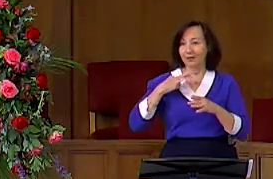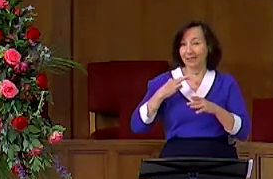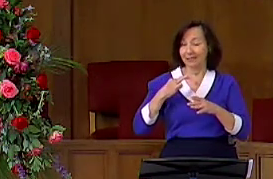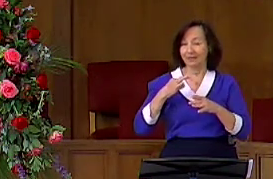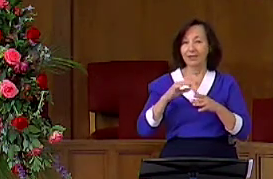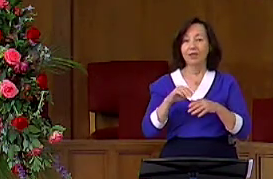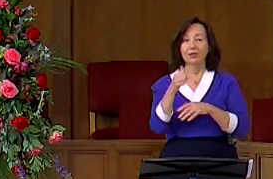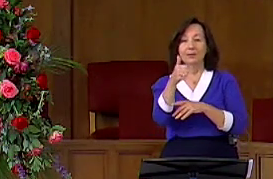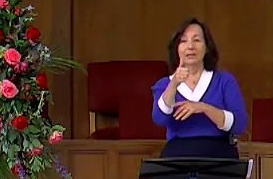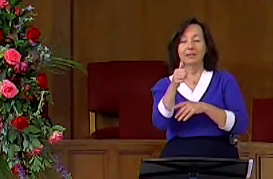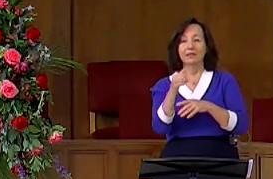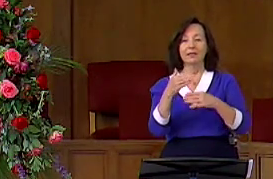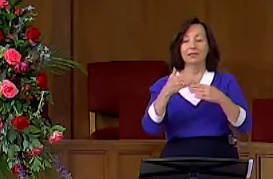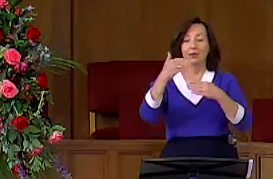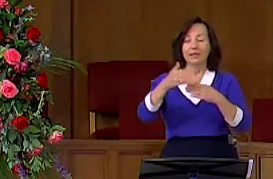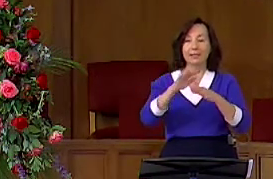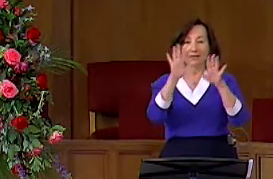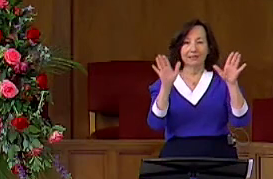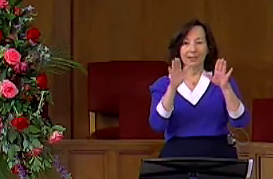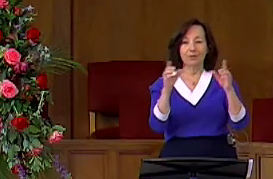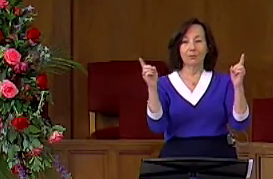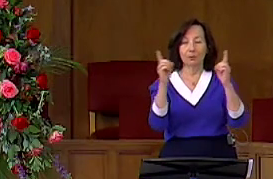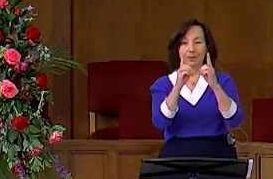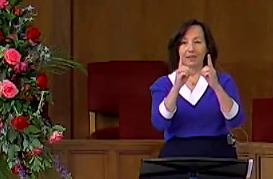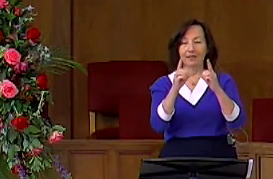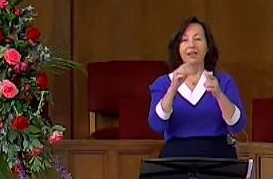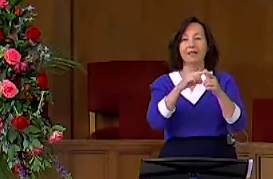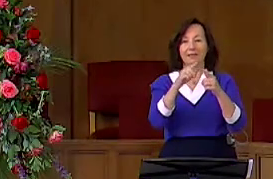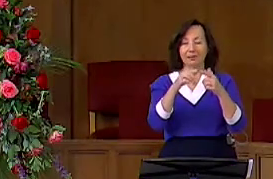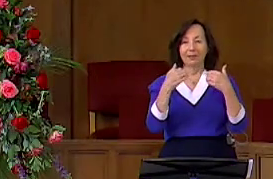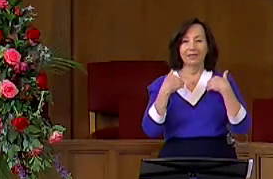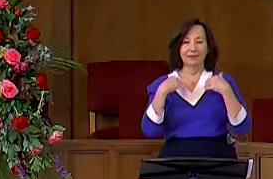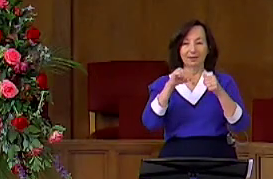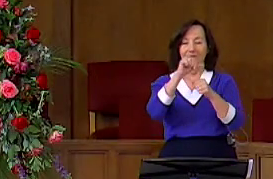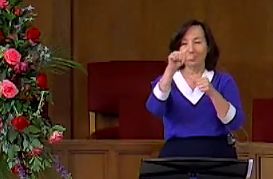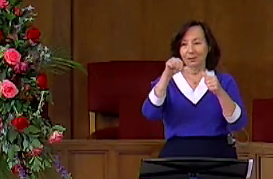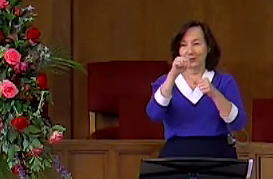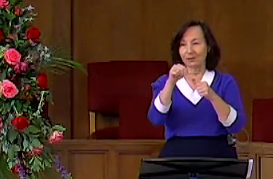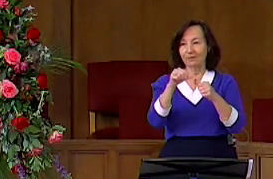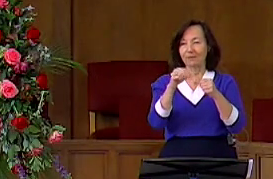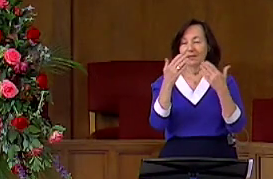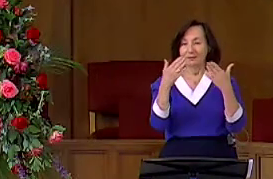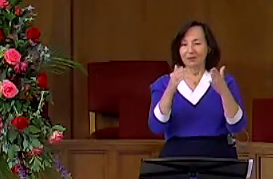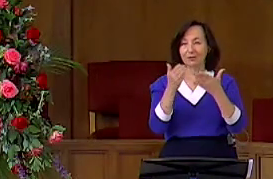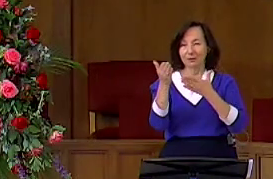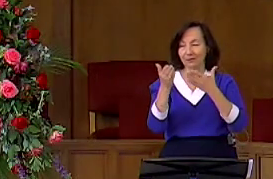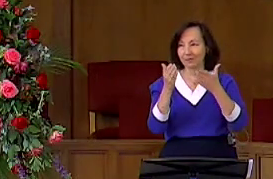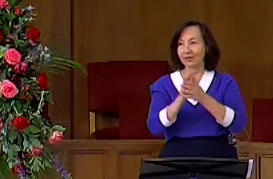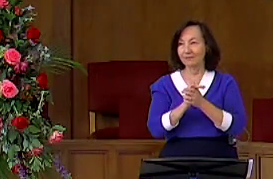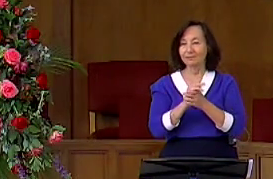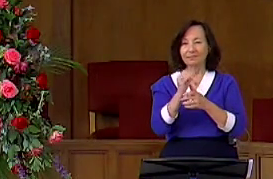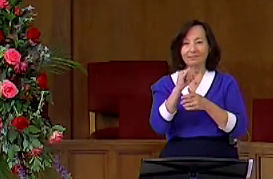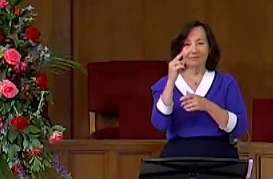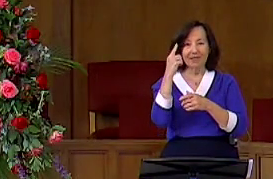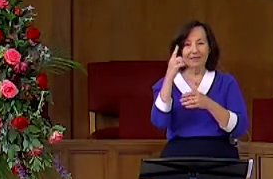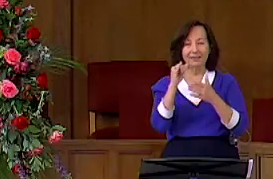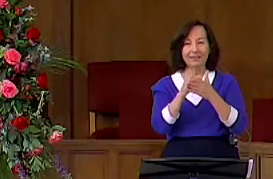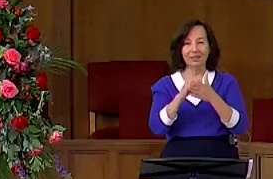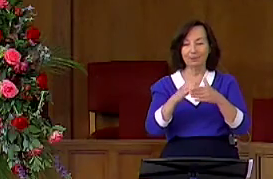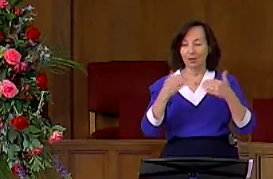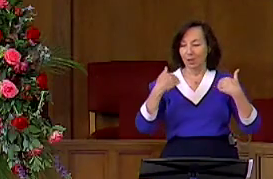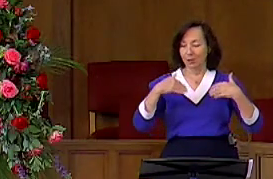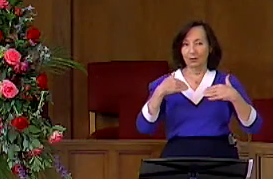at 10 o'clock next Sunday, we'll all meet in here, and then we'll have some fellowship after as well. I think they were all dressing up. Briggs,